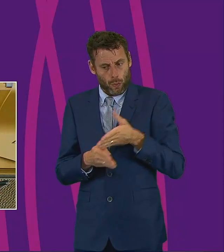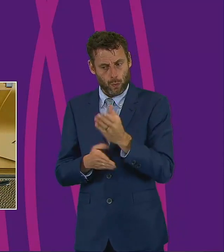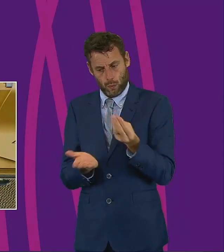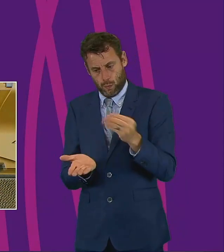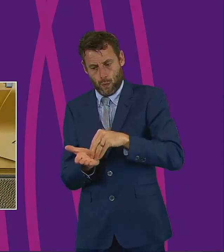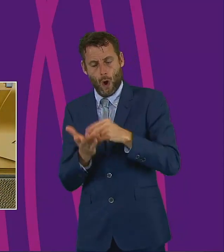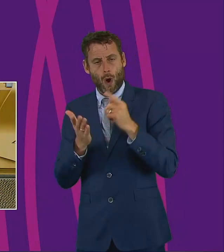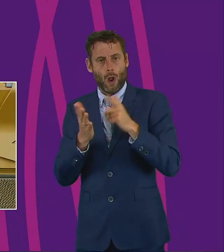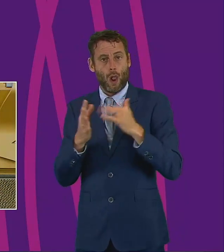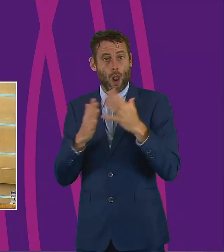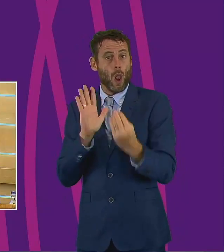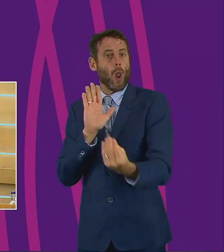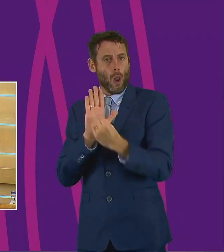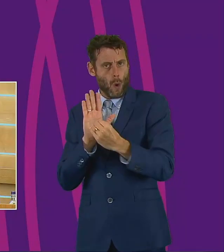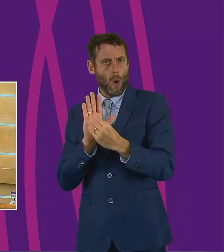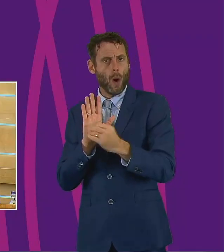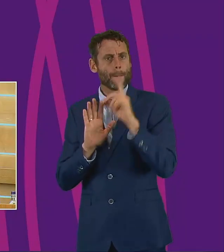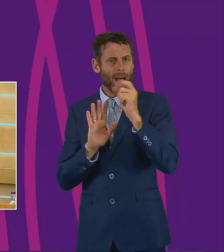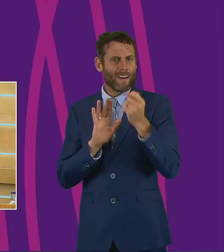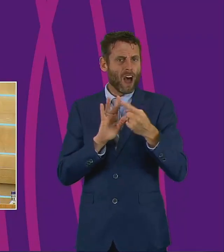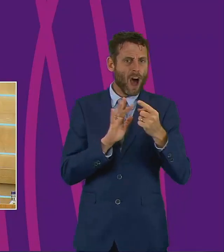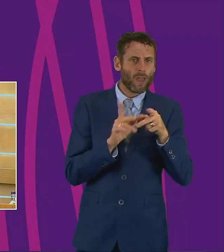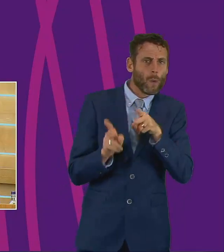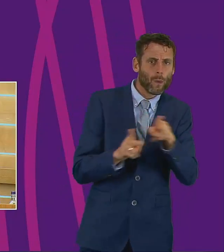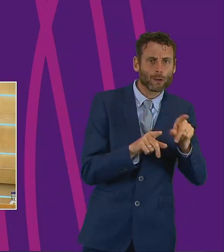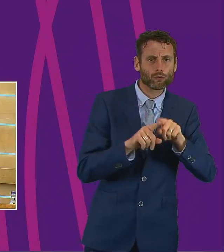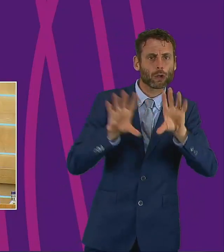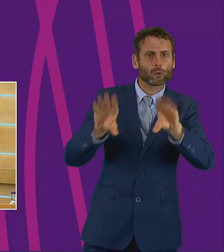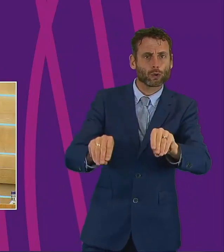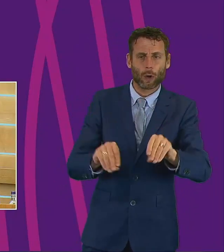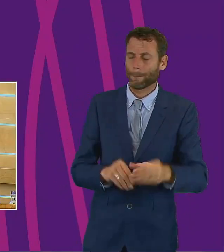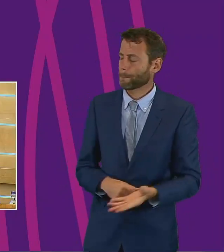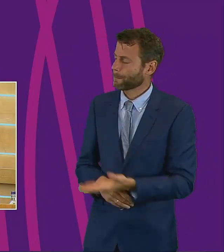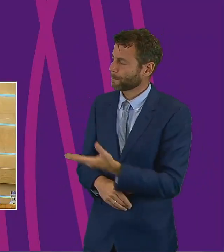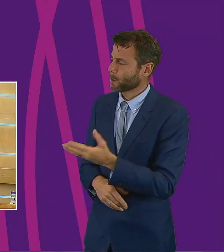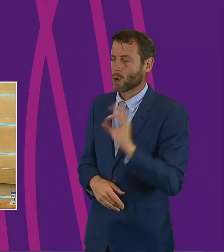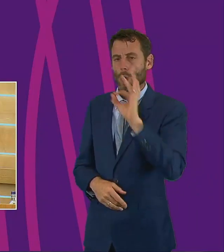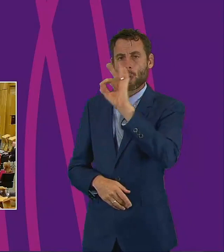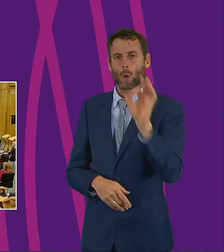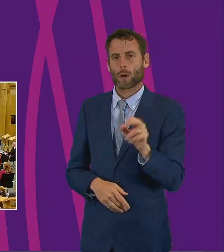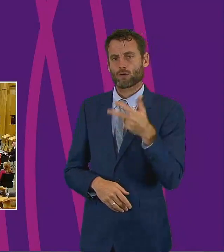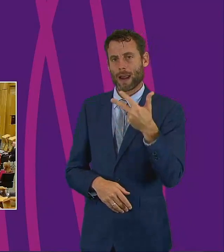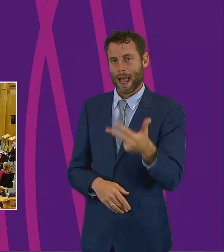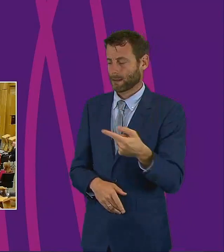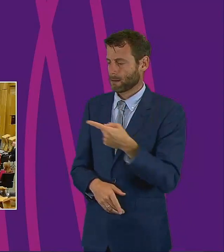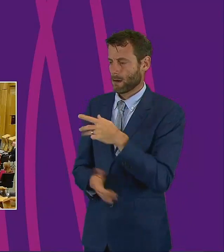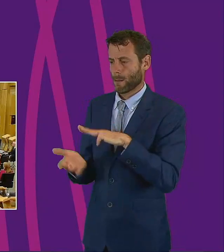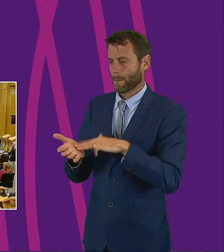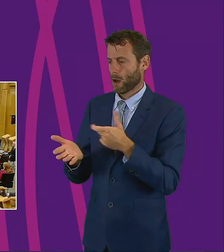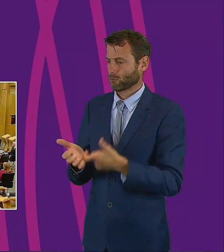include that. Thank you. Joining us remotely for question 8, Mark Ruskell.